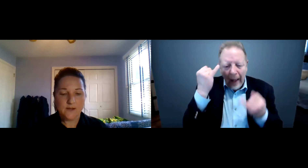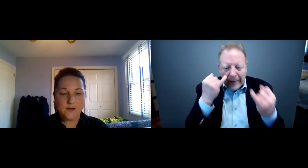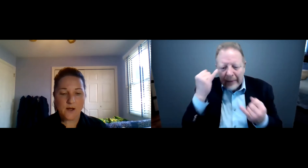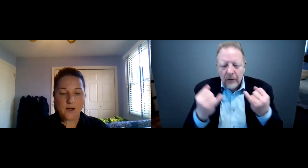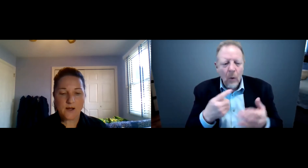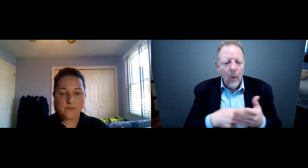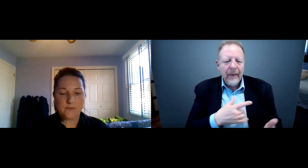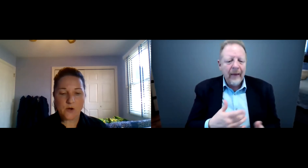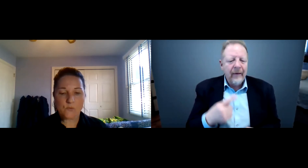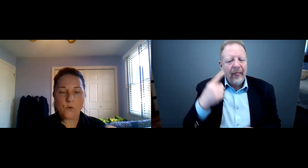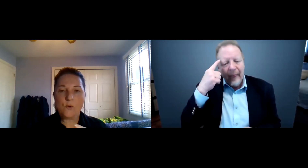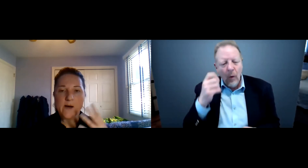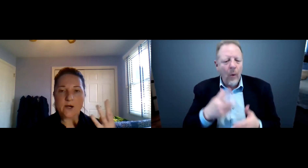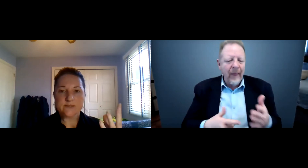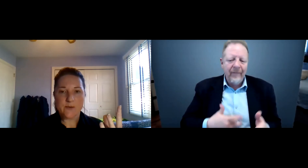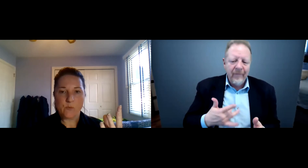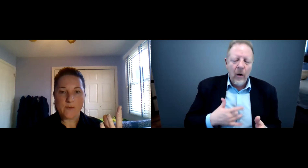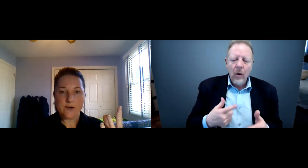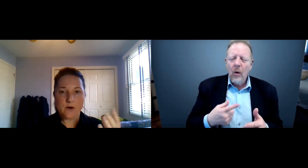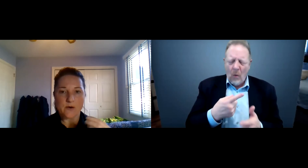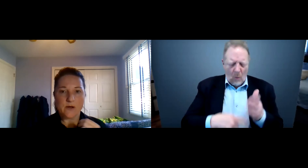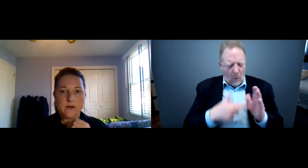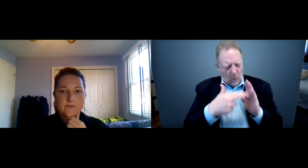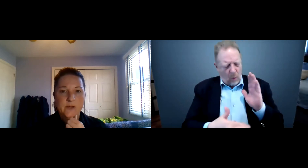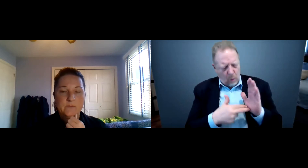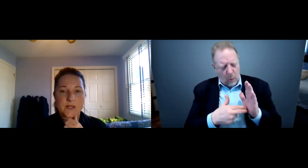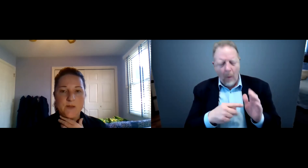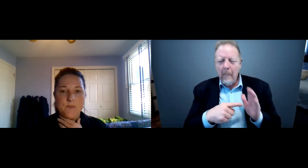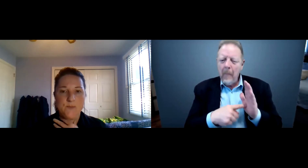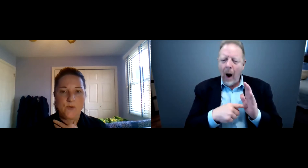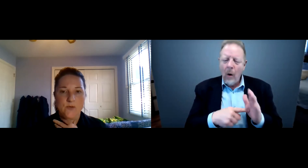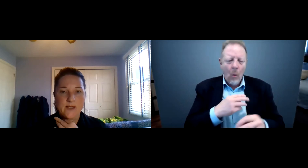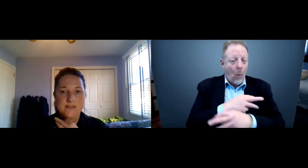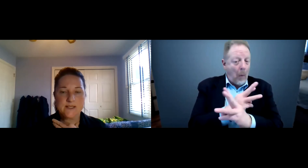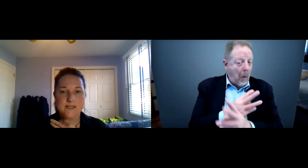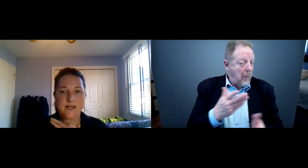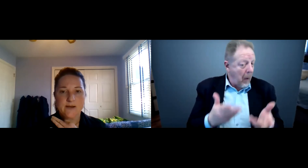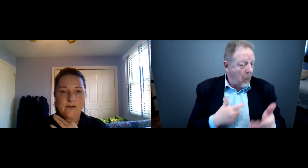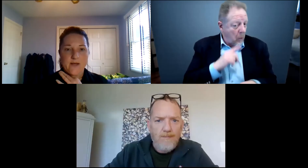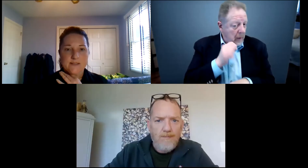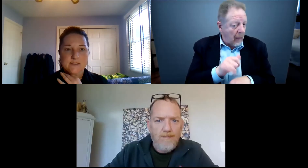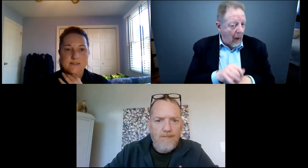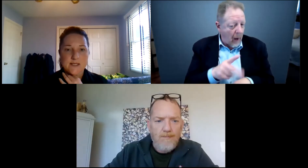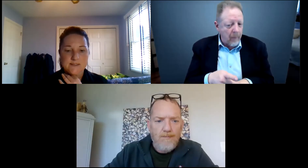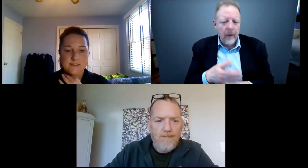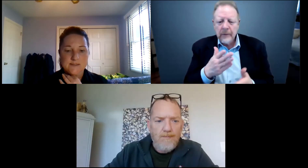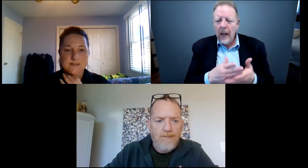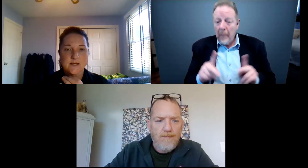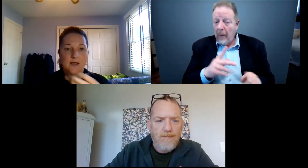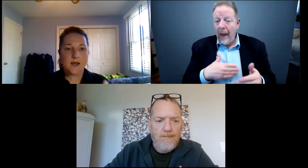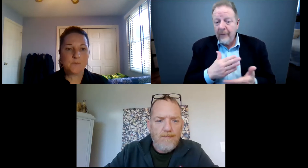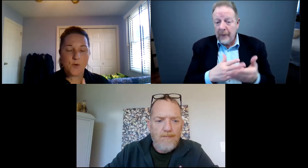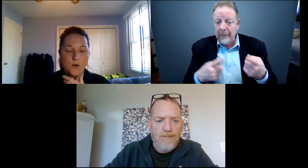think, a role model type webinar of maybe people, like I said, that have had